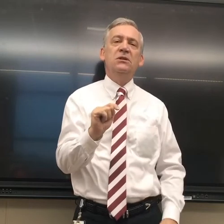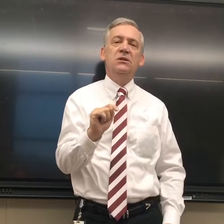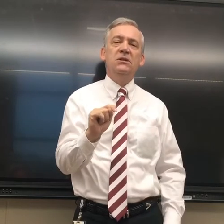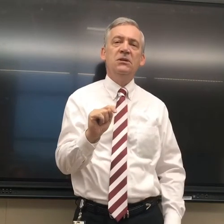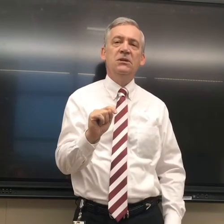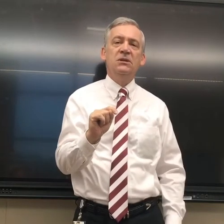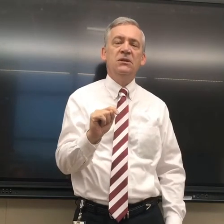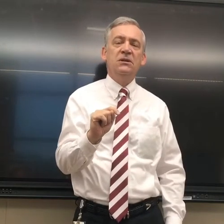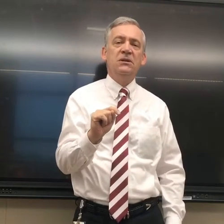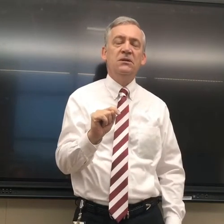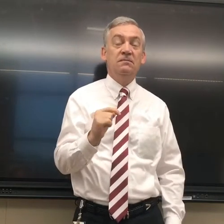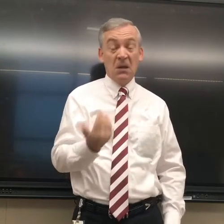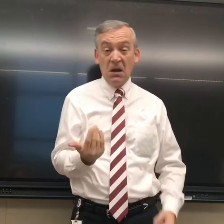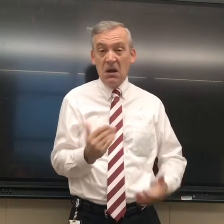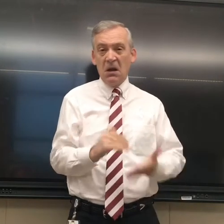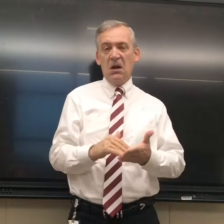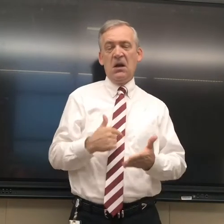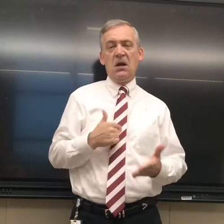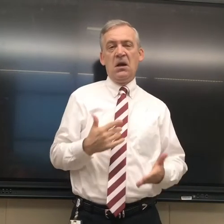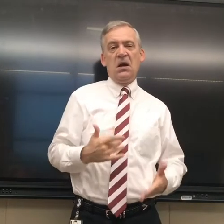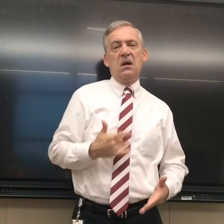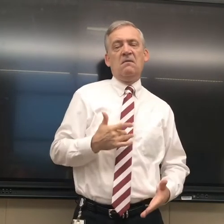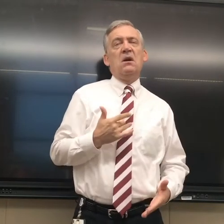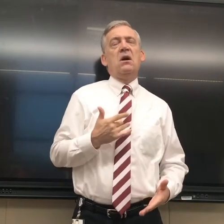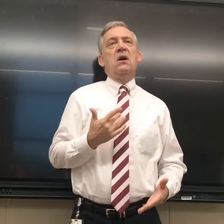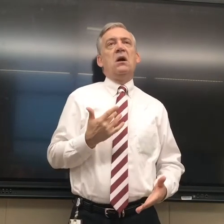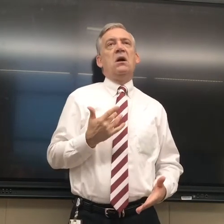I feel again the chaotic emotions of adolescence,